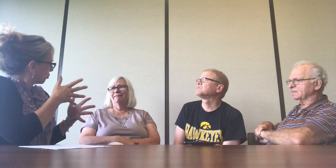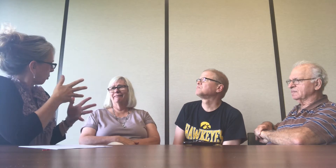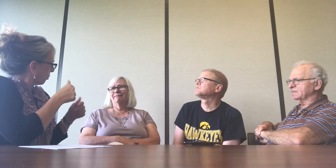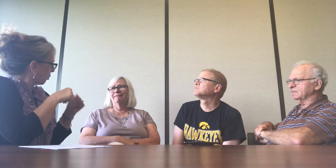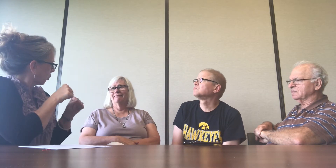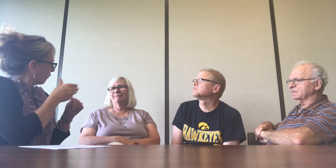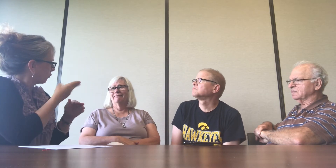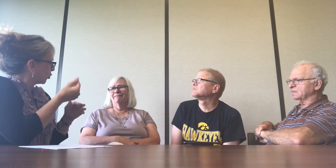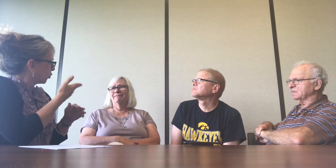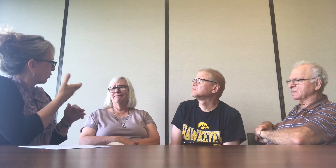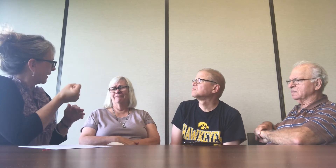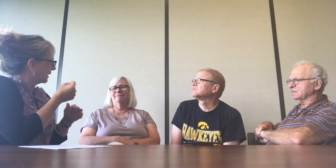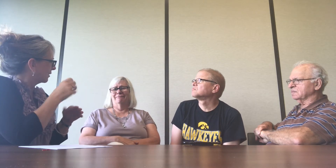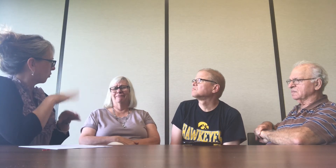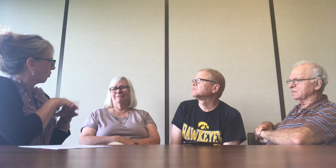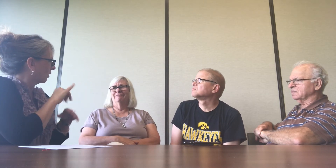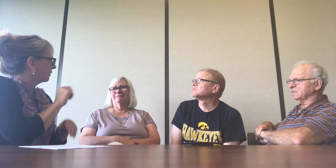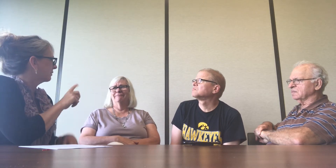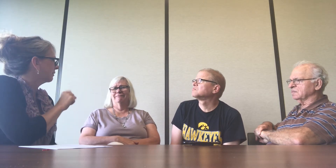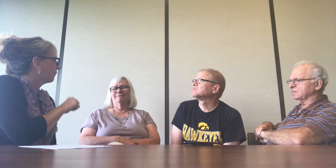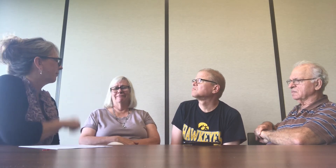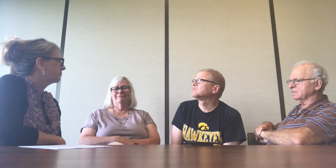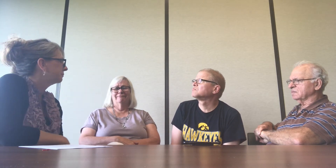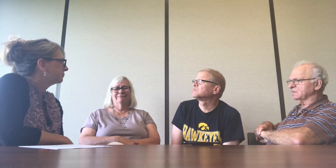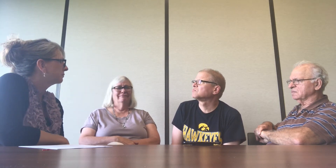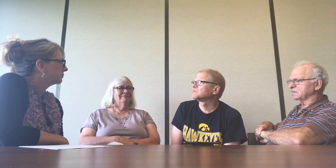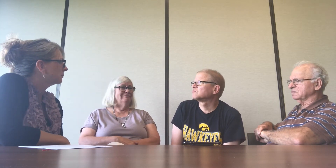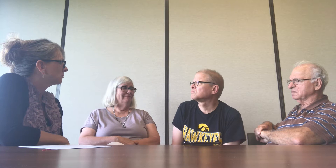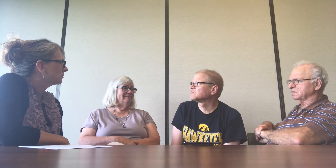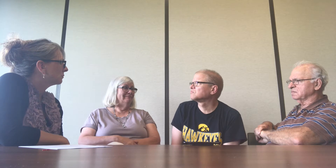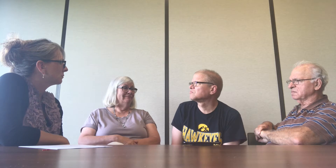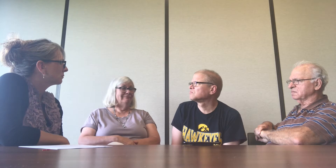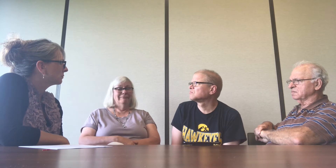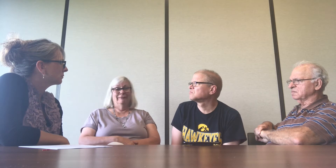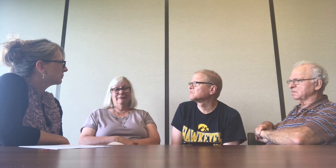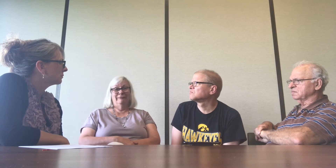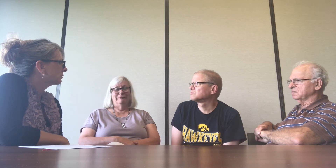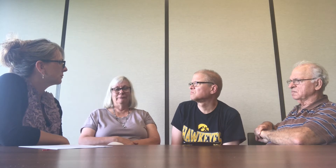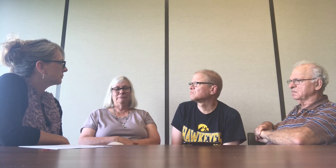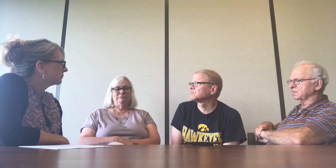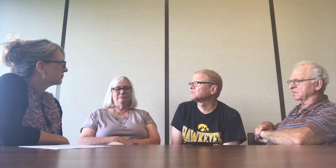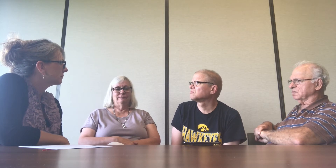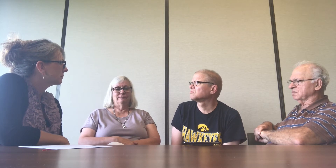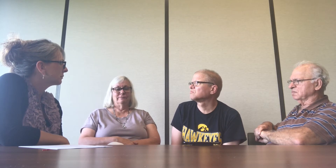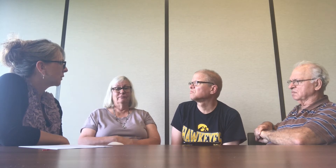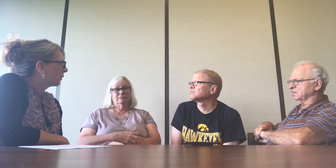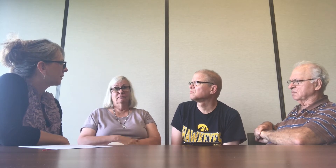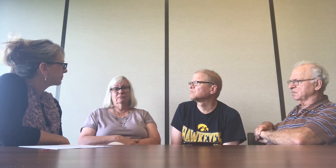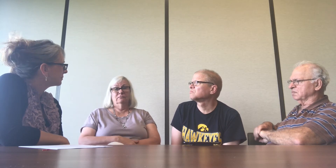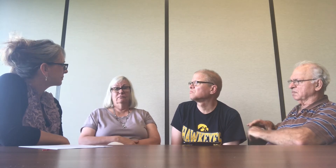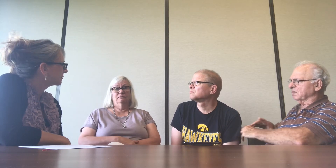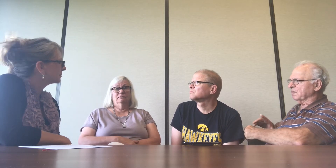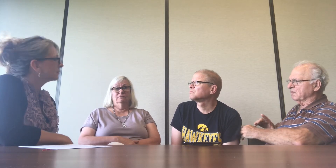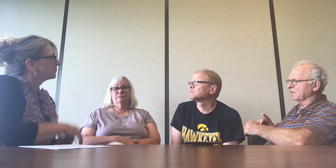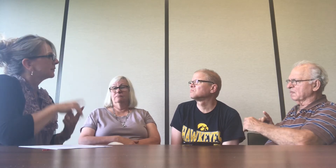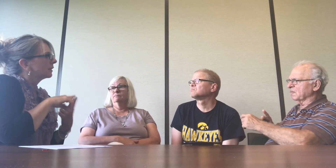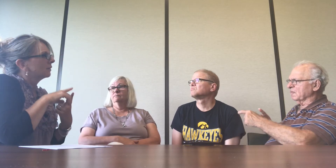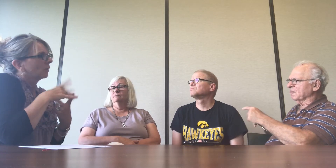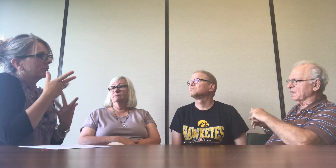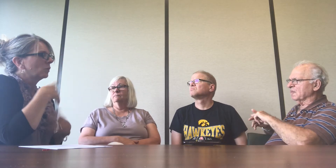Jennifer, we have posted a few things on their page. I know, so, okay. You